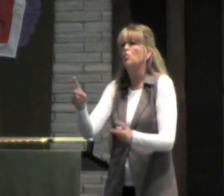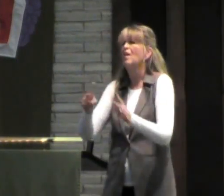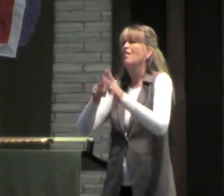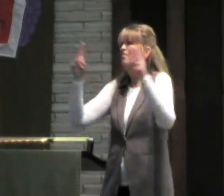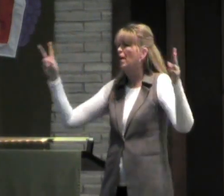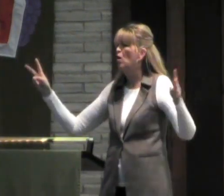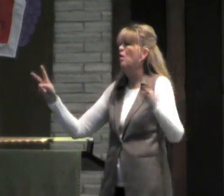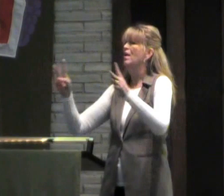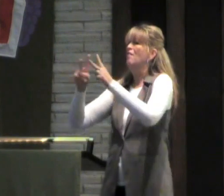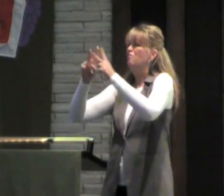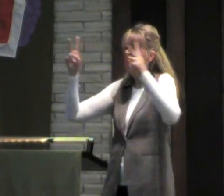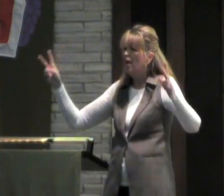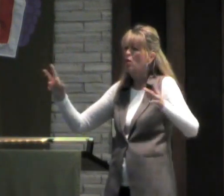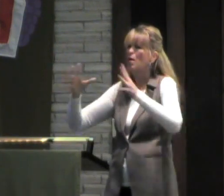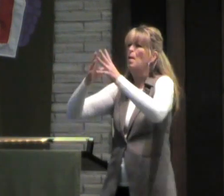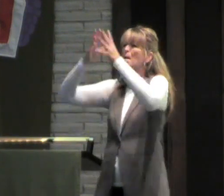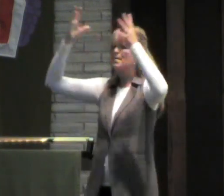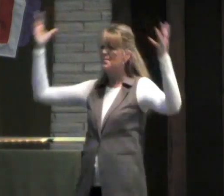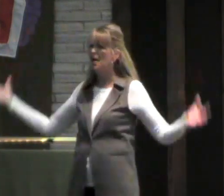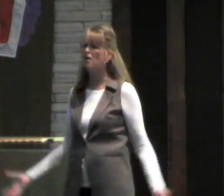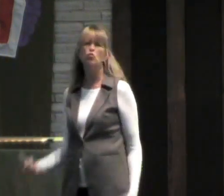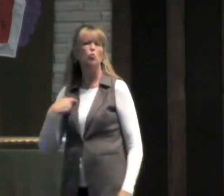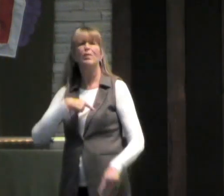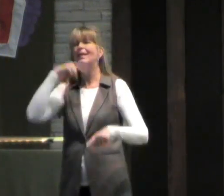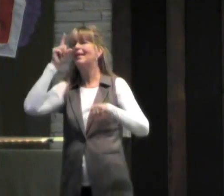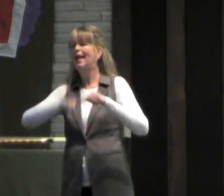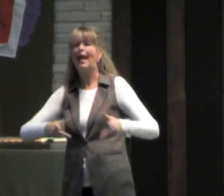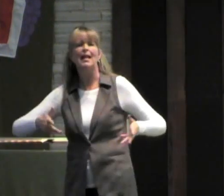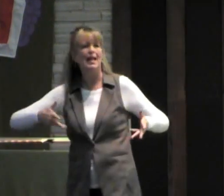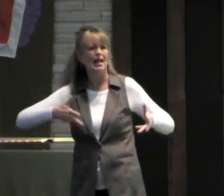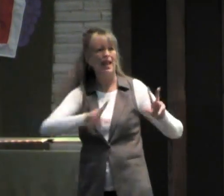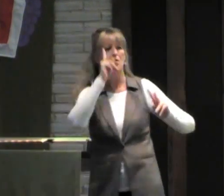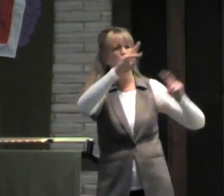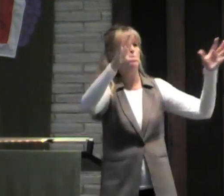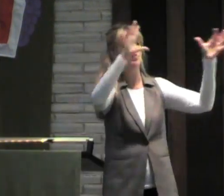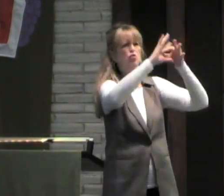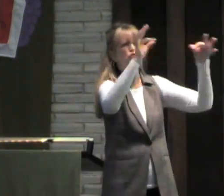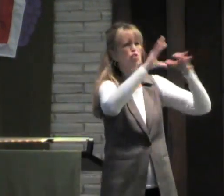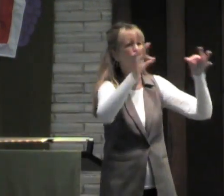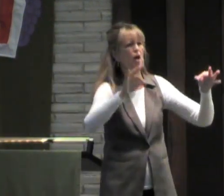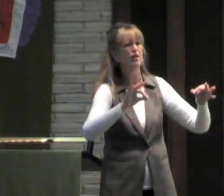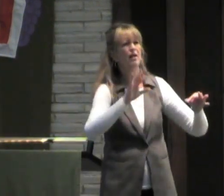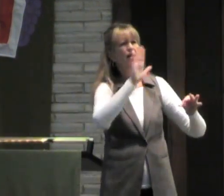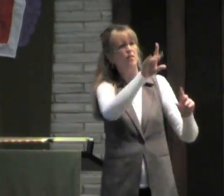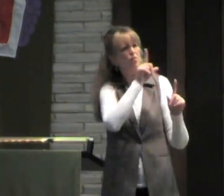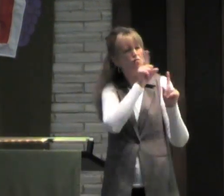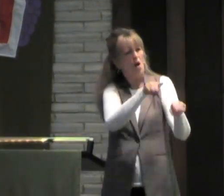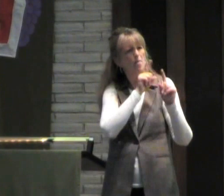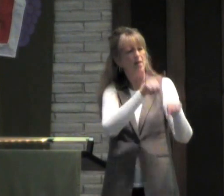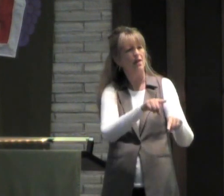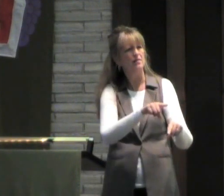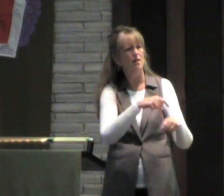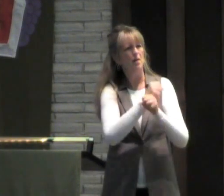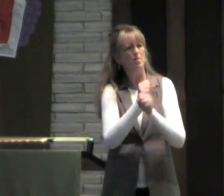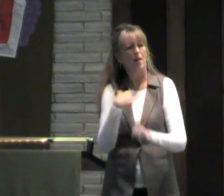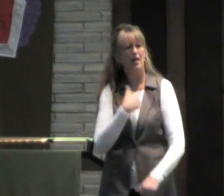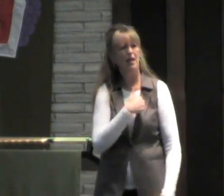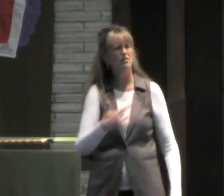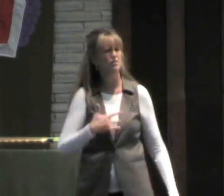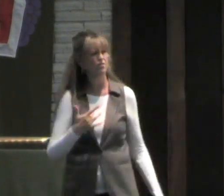And God cherishes and loves us so, so much. And we can't allow the world's talk and